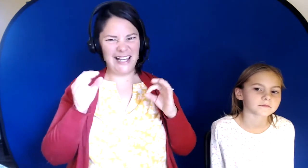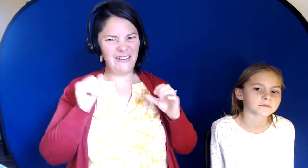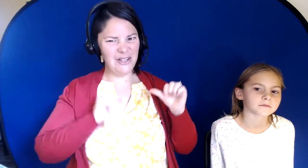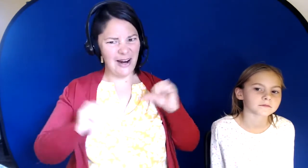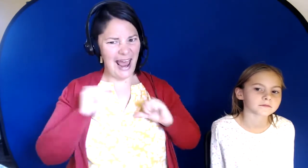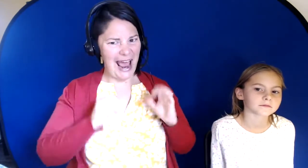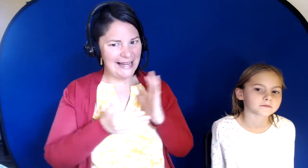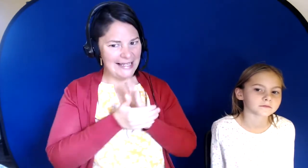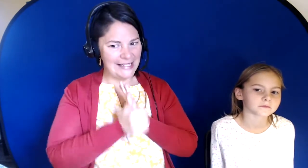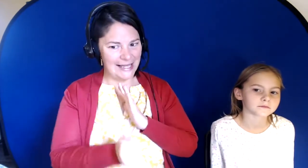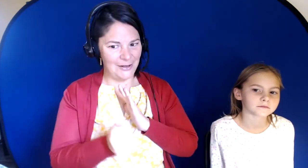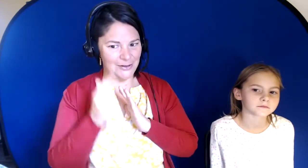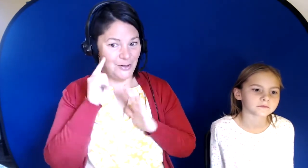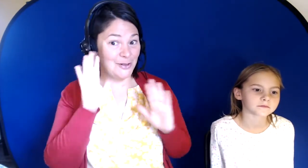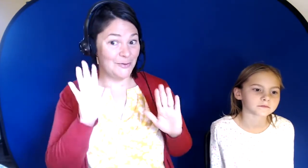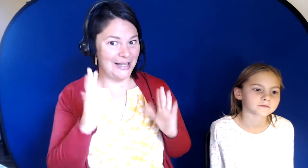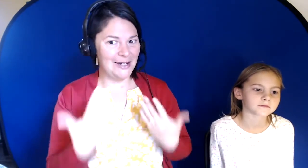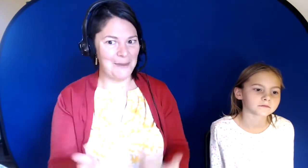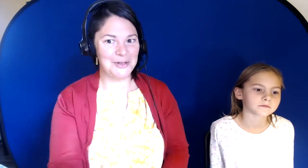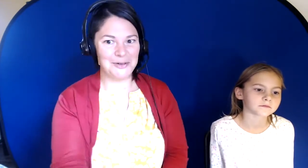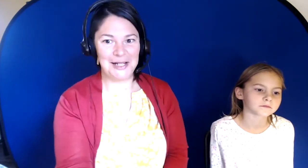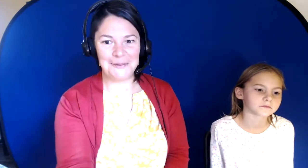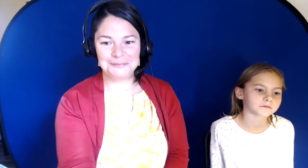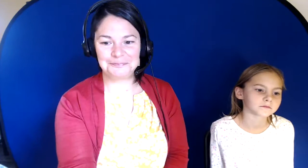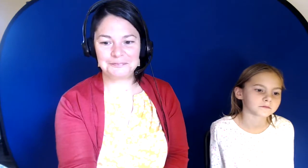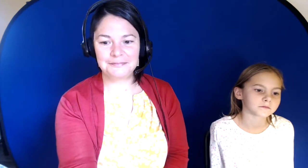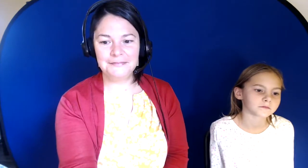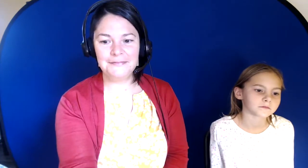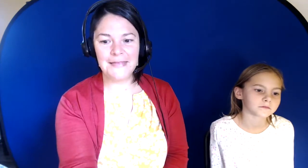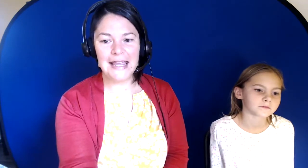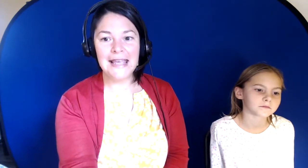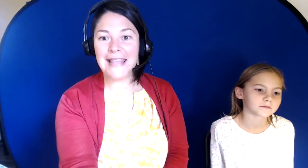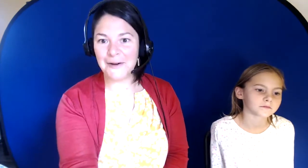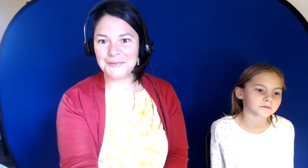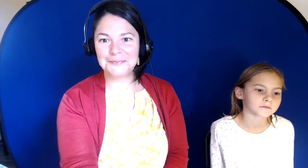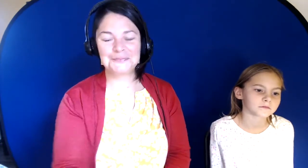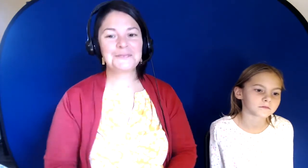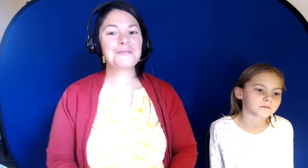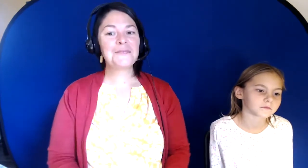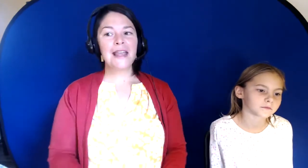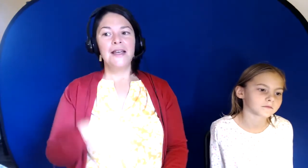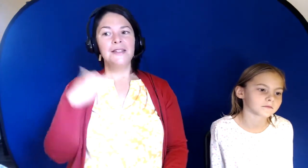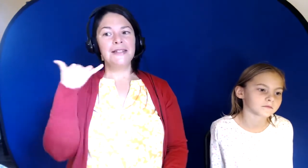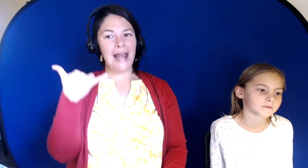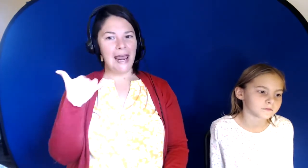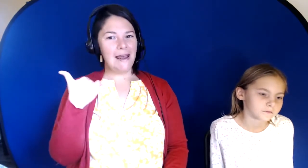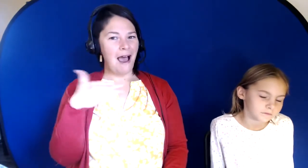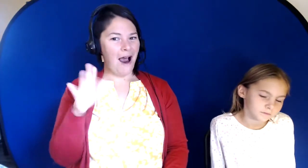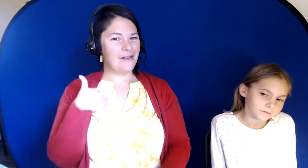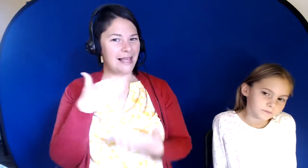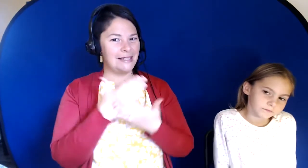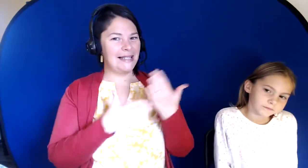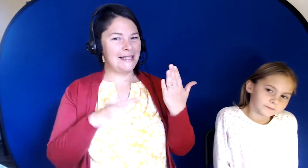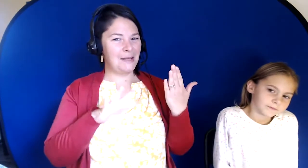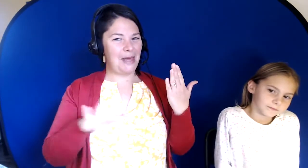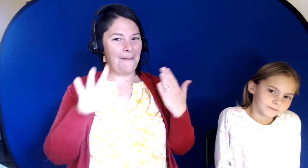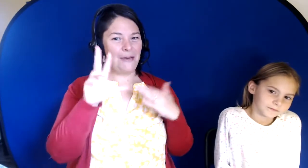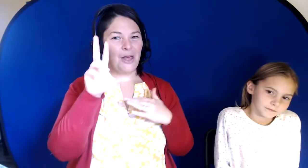your acting skills. So it's a really good opportunity. Now, today our lesson is going to be about